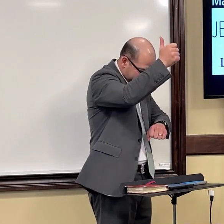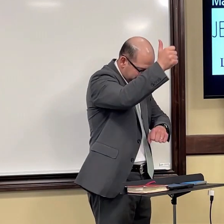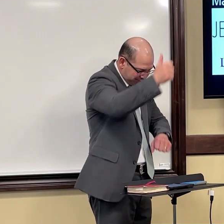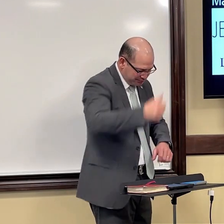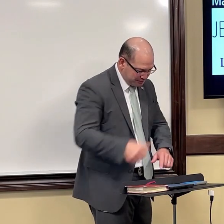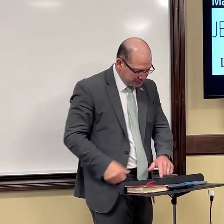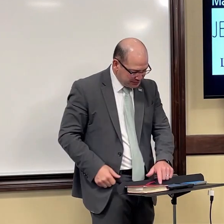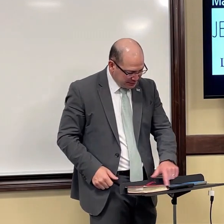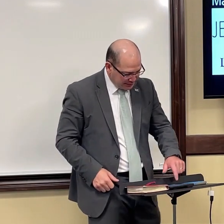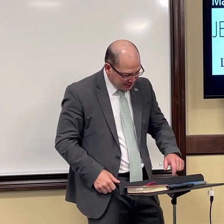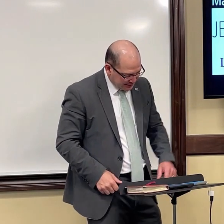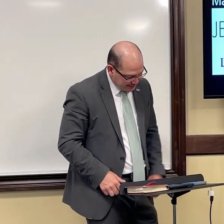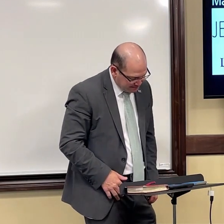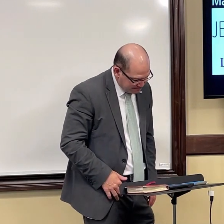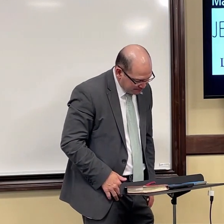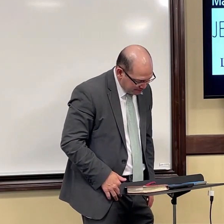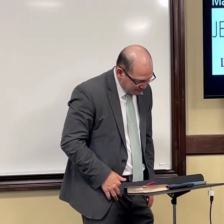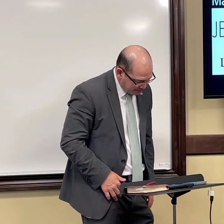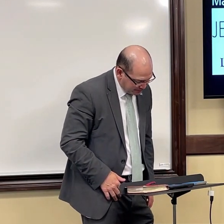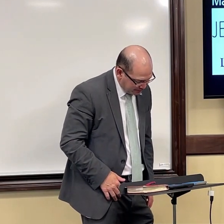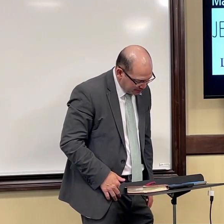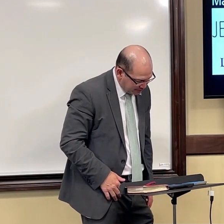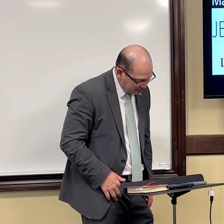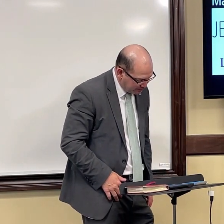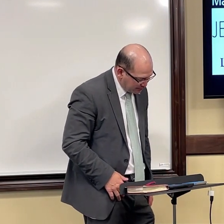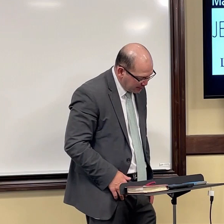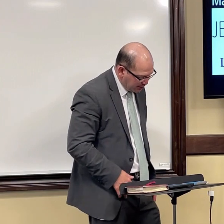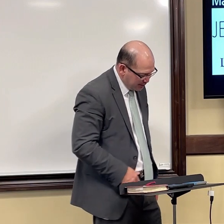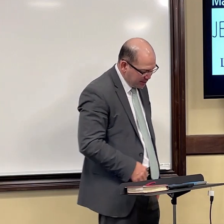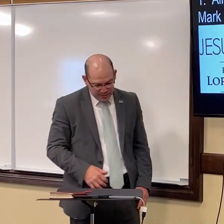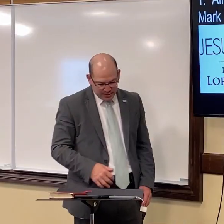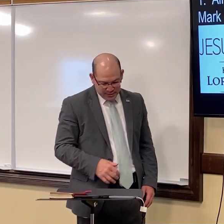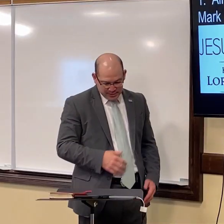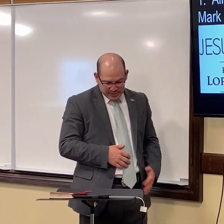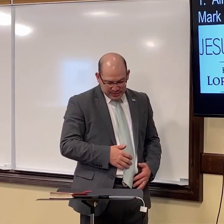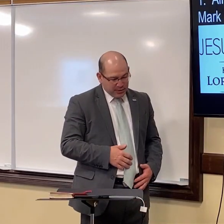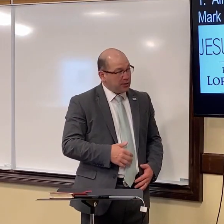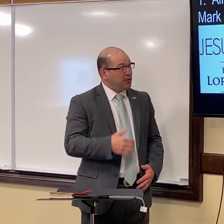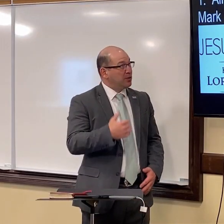Jesus Christ, he is truly the King of Kings and Lord of Lords.